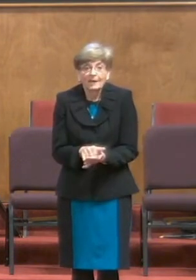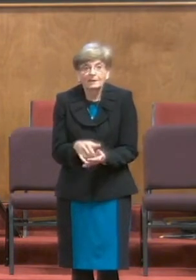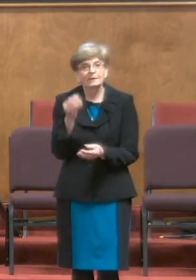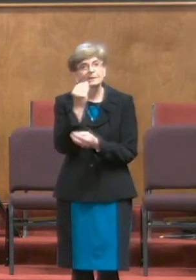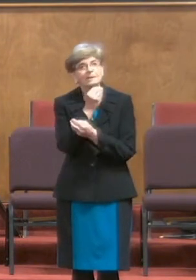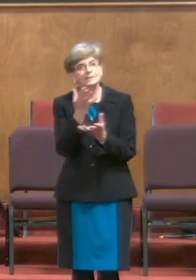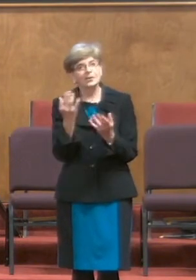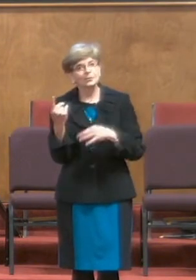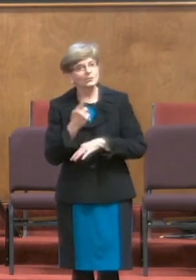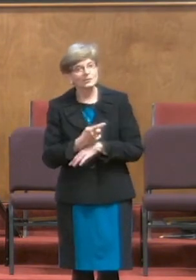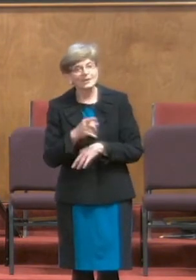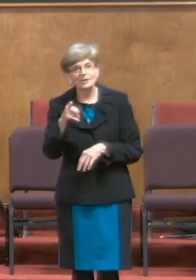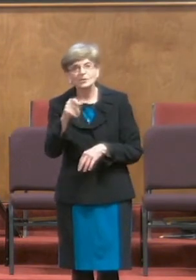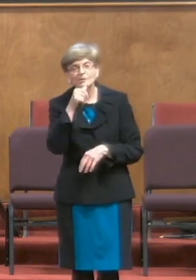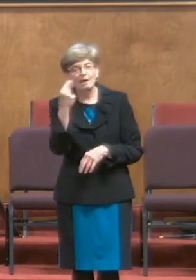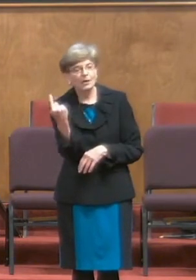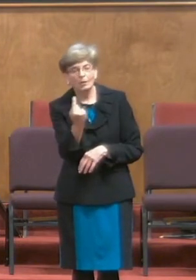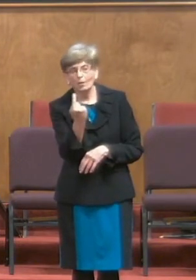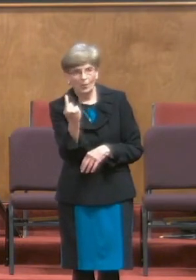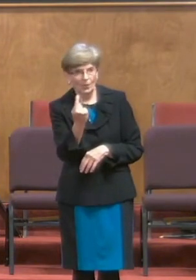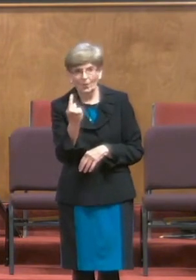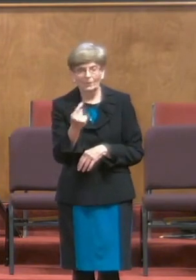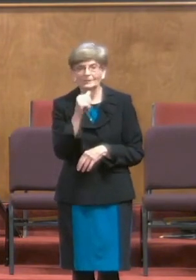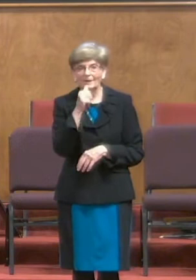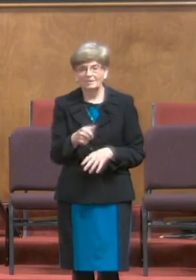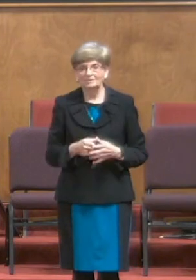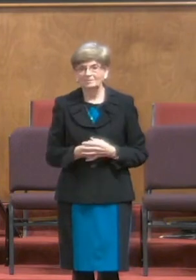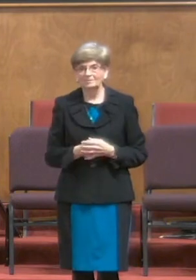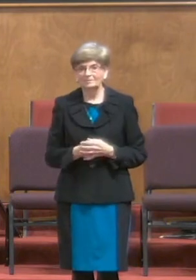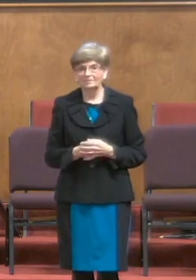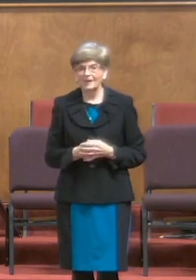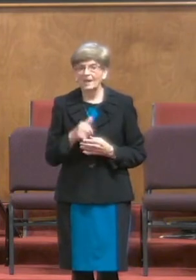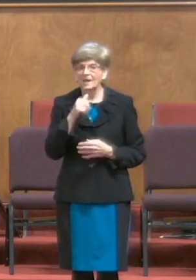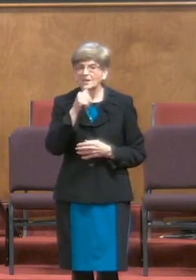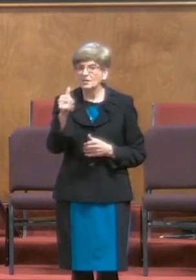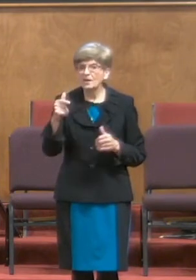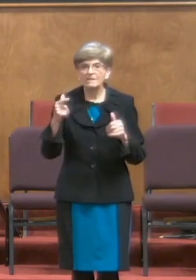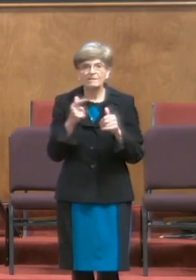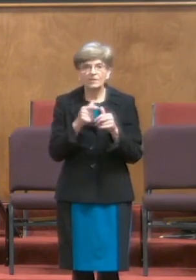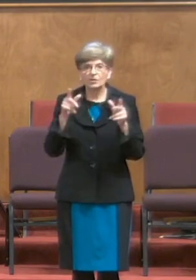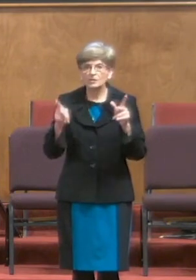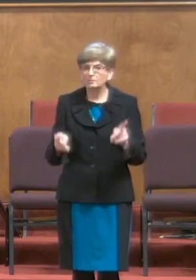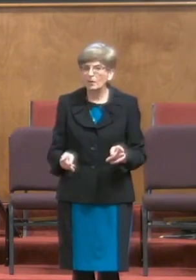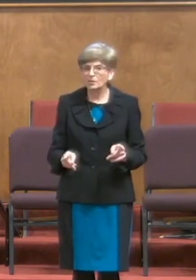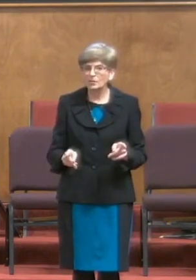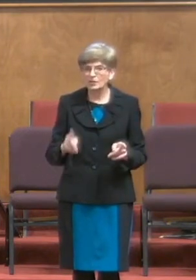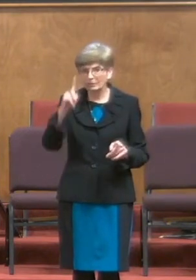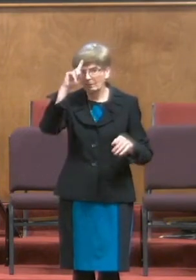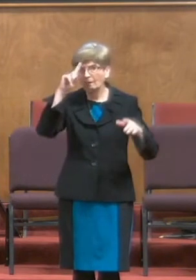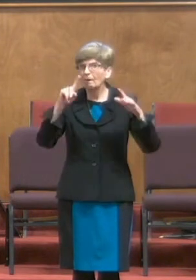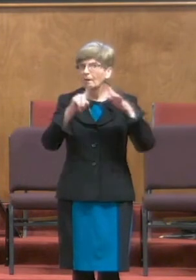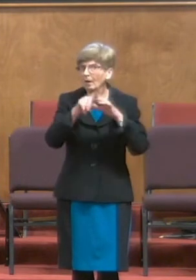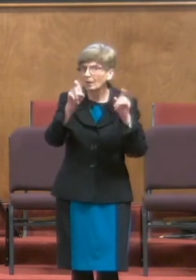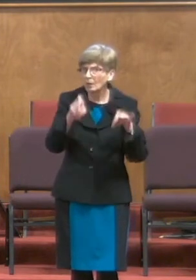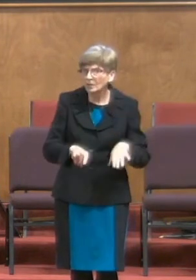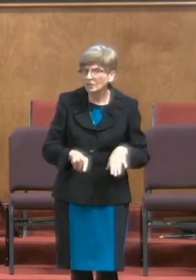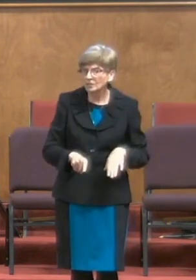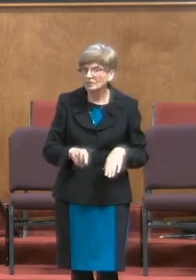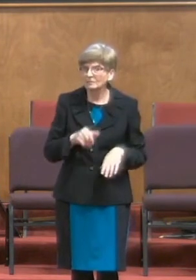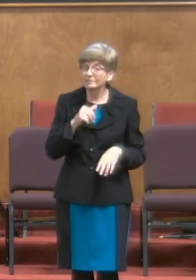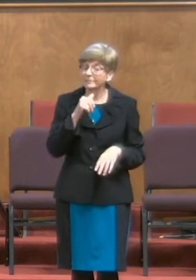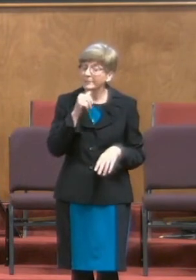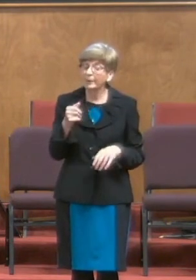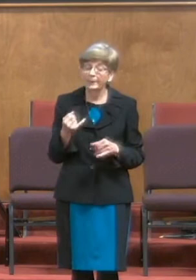not. You aren't alone. You're not the first to have these questions. You won't be the last.